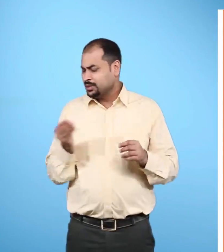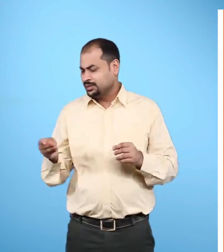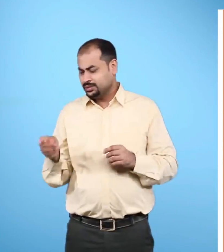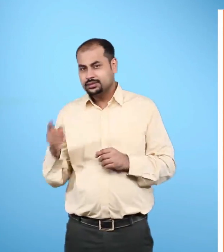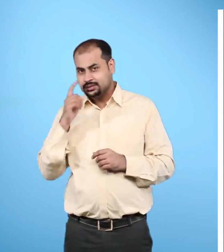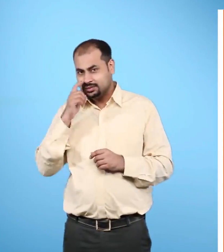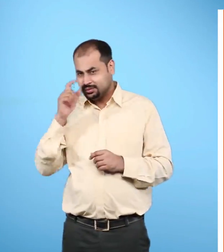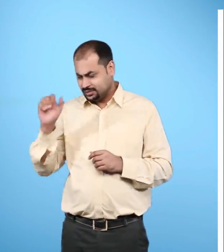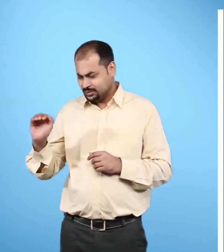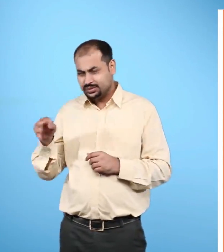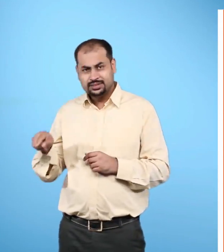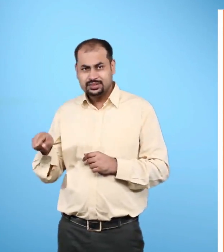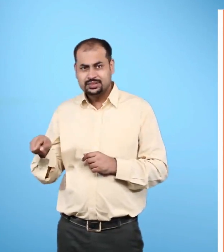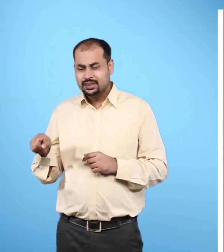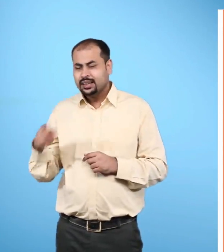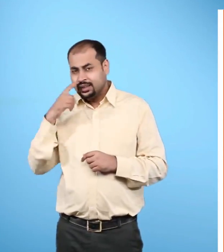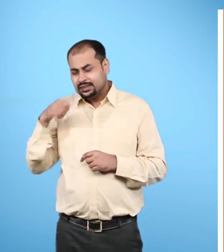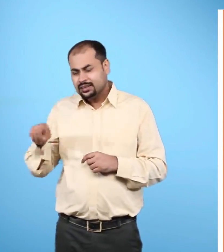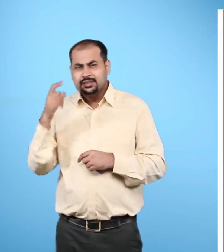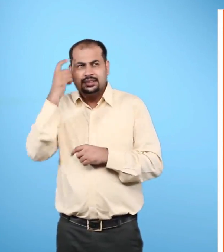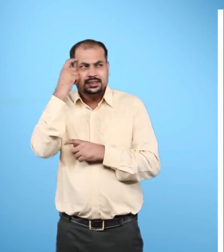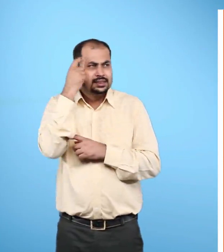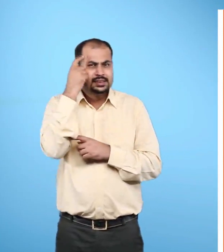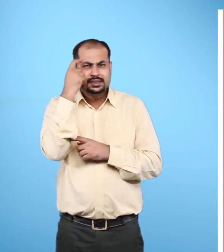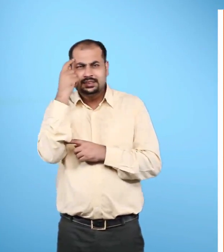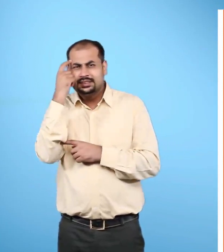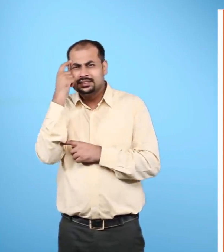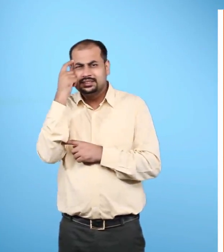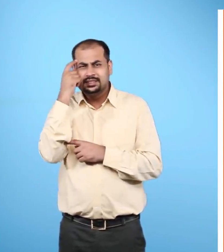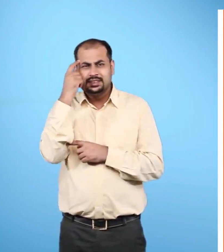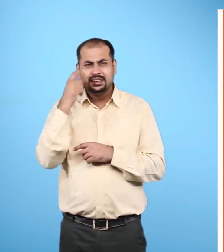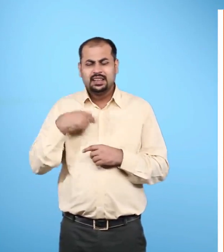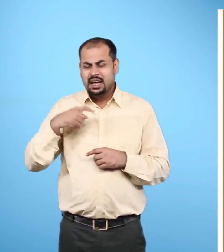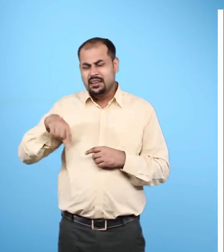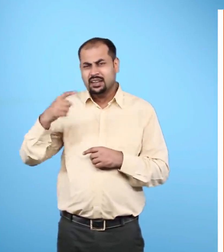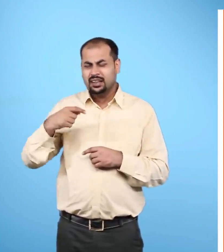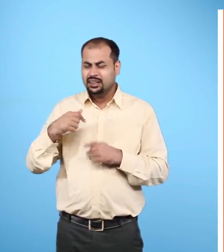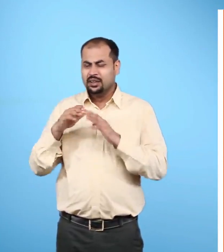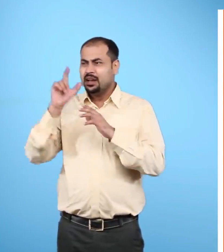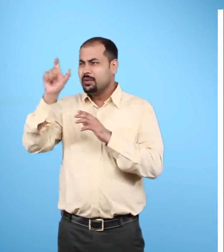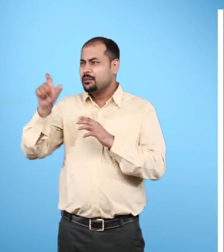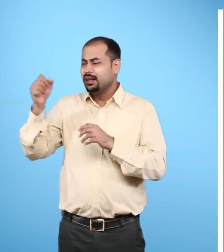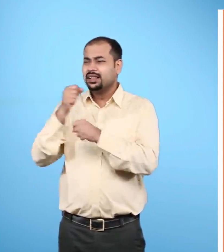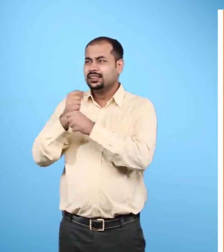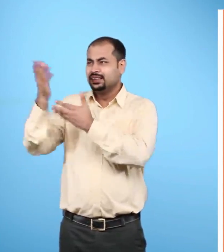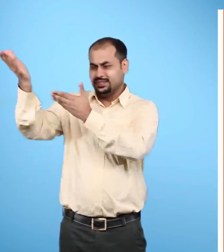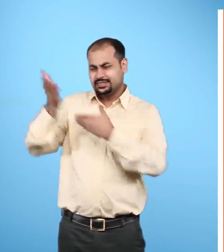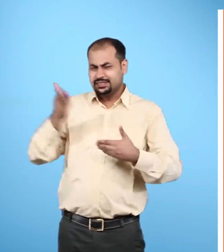of a girl next to the questions, thinking to herself, Every time guests come